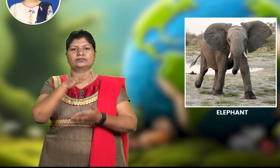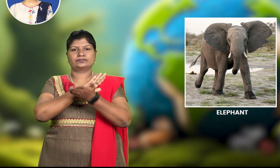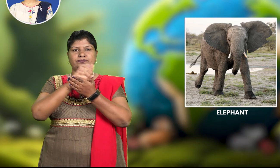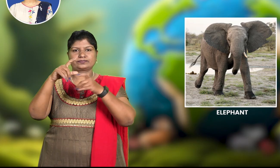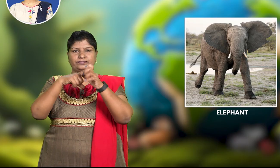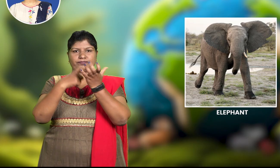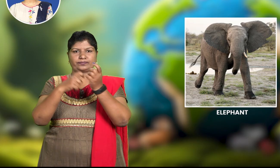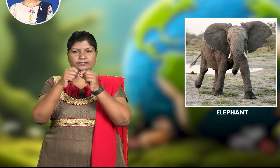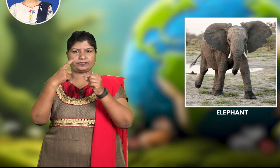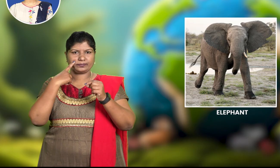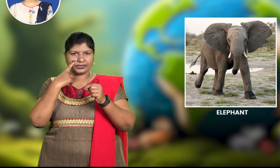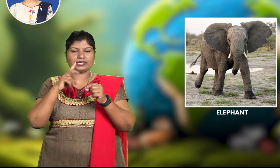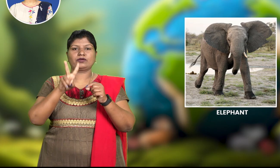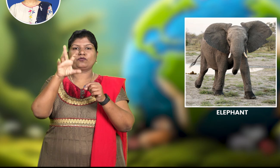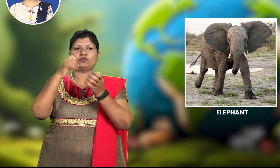herbivores.